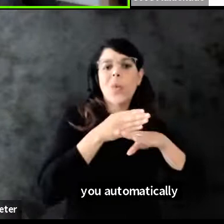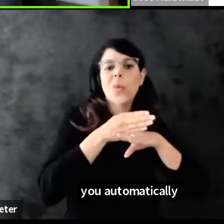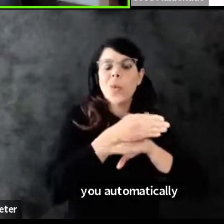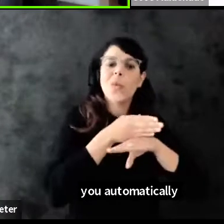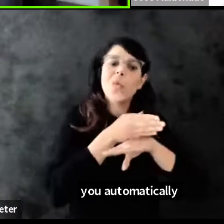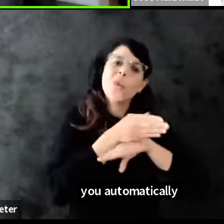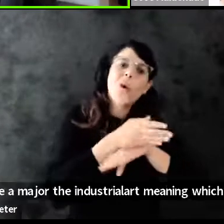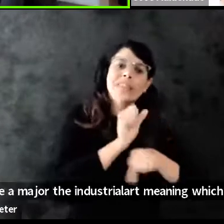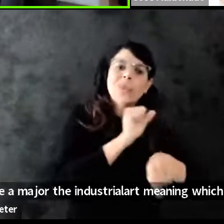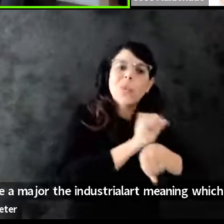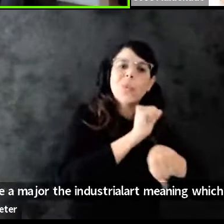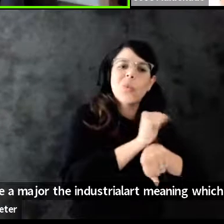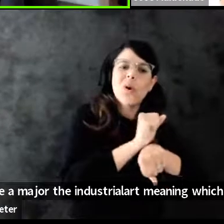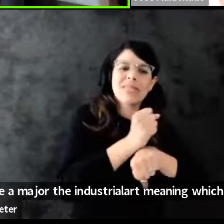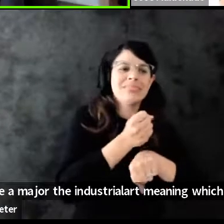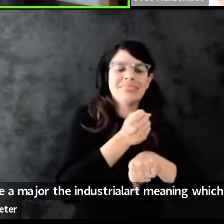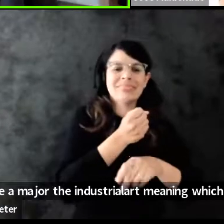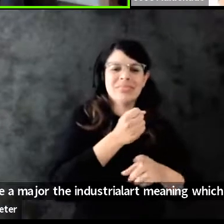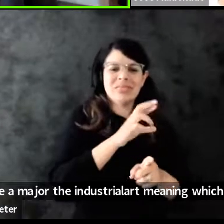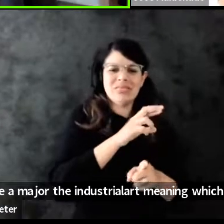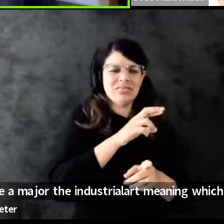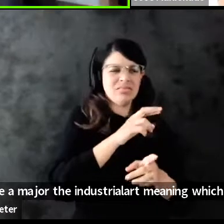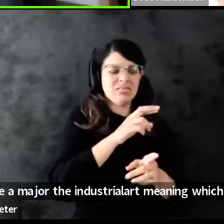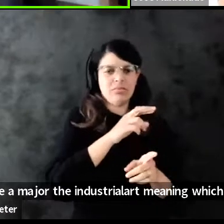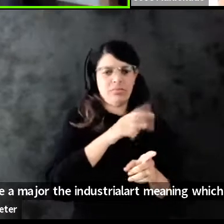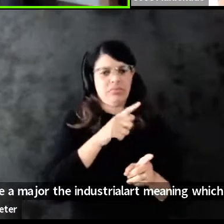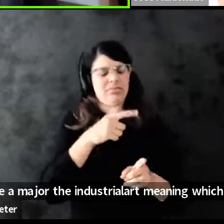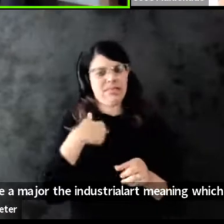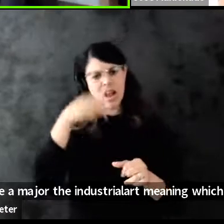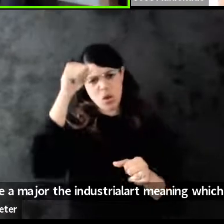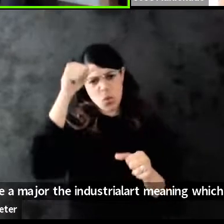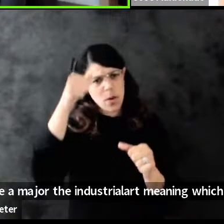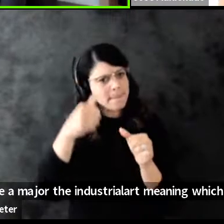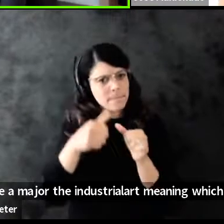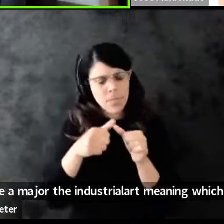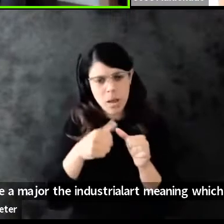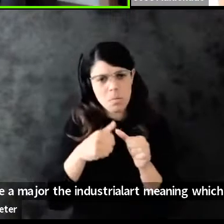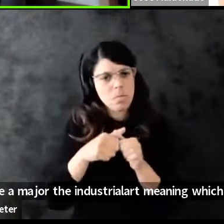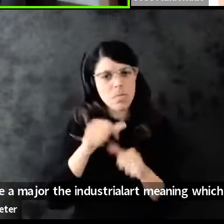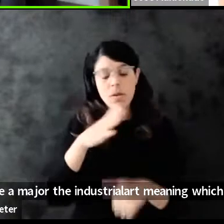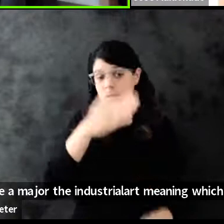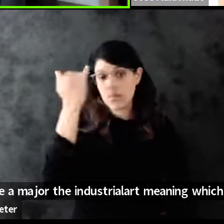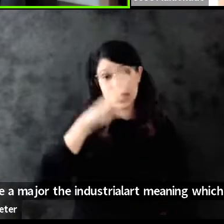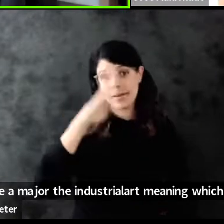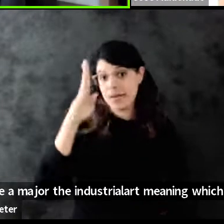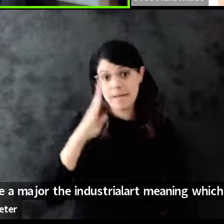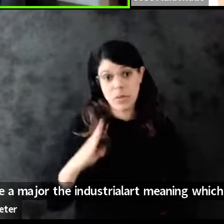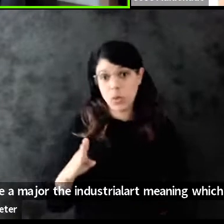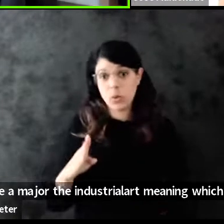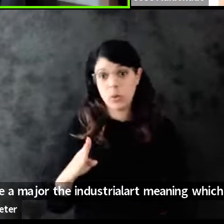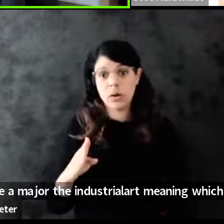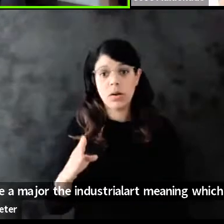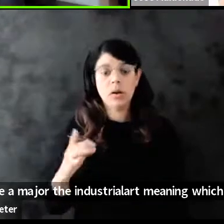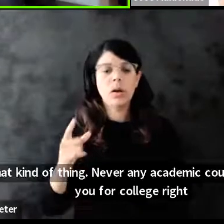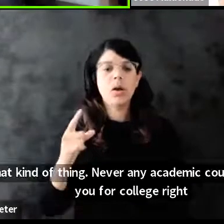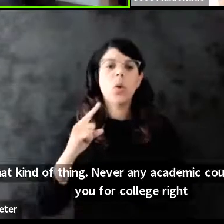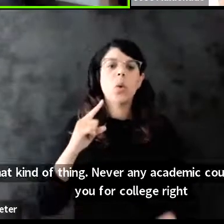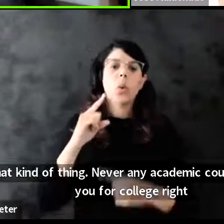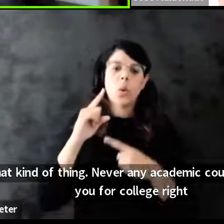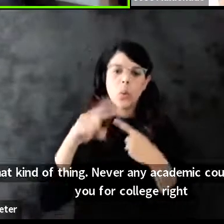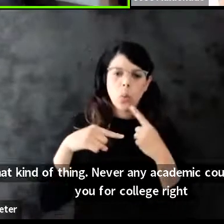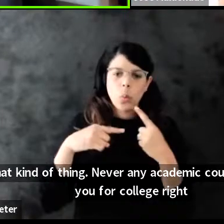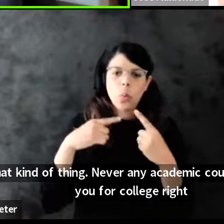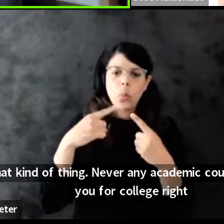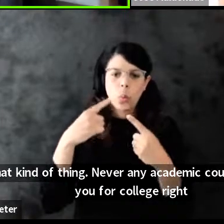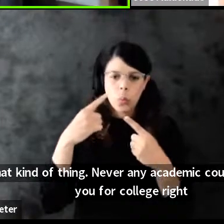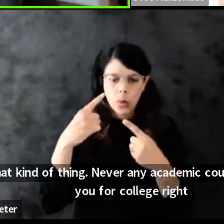for college, right? And I remember the very day, I'll never forget, when I graduated from middle school, or at that